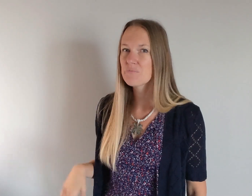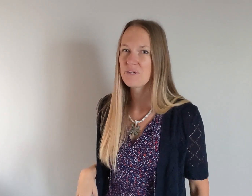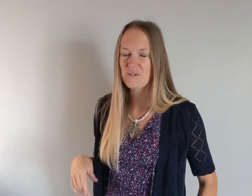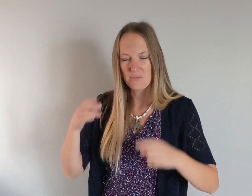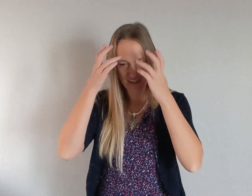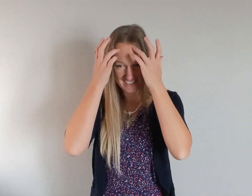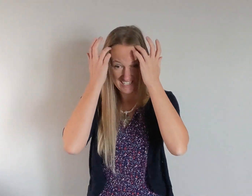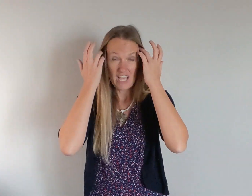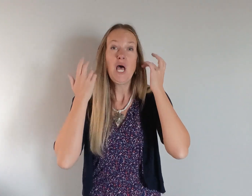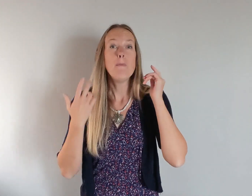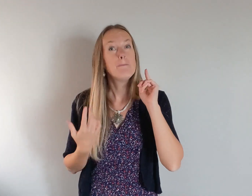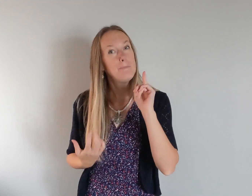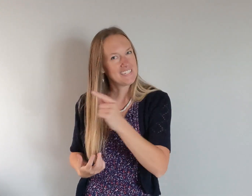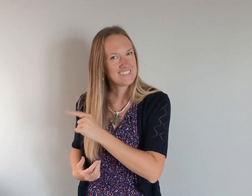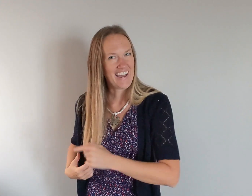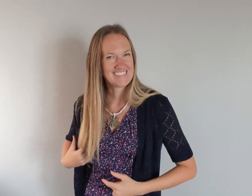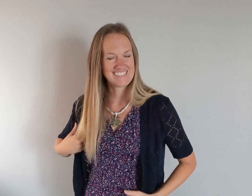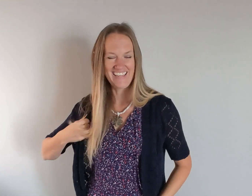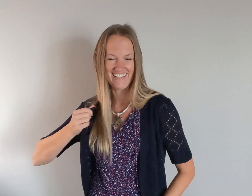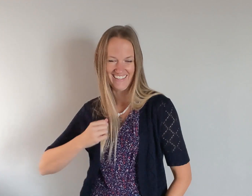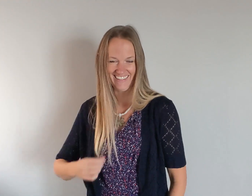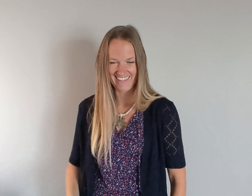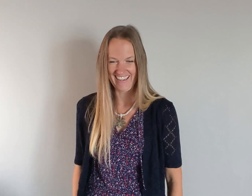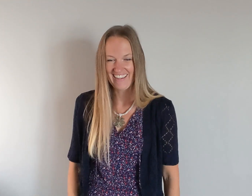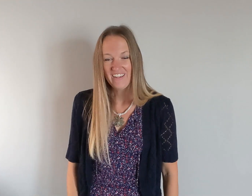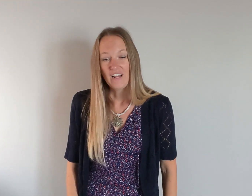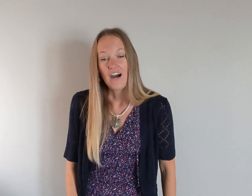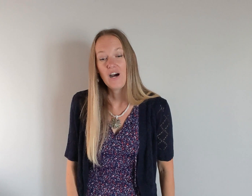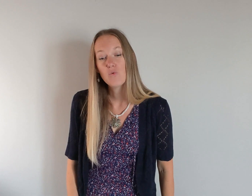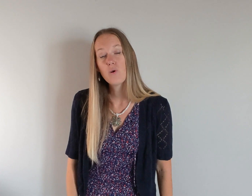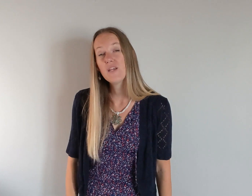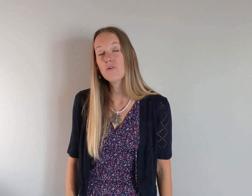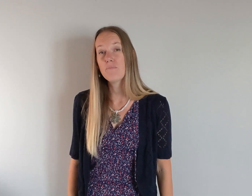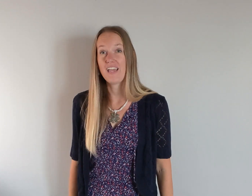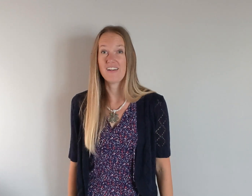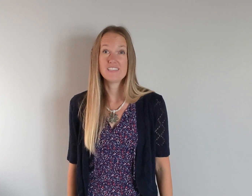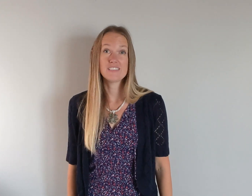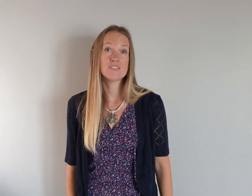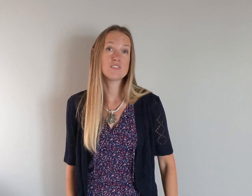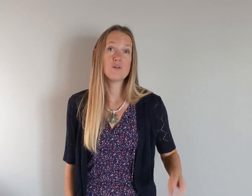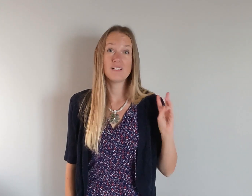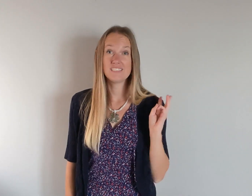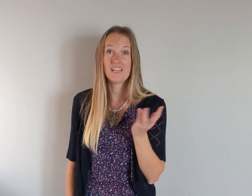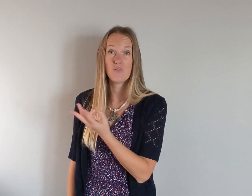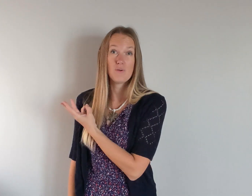pretty cool bridge, but it's fast. Okay, we were beggars. So once again,